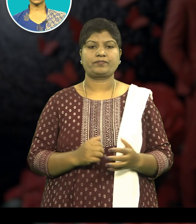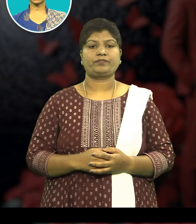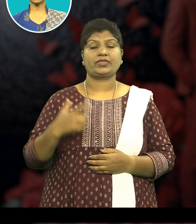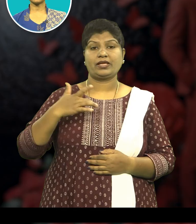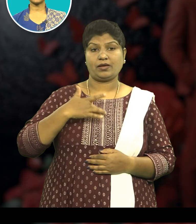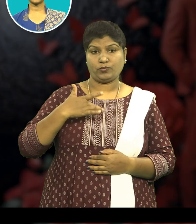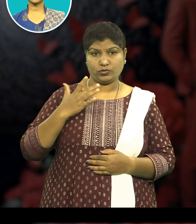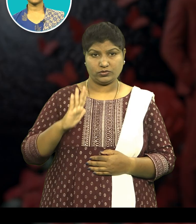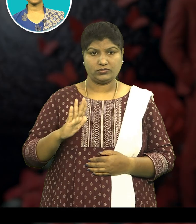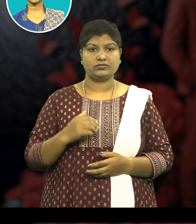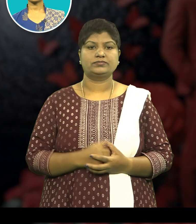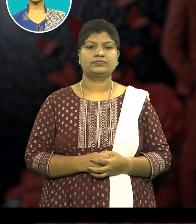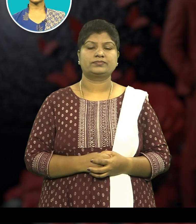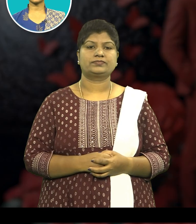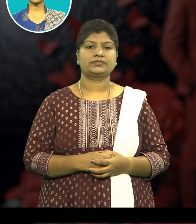emotional,